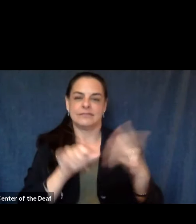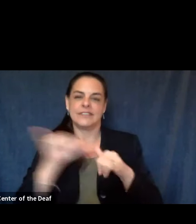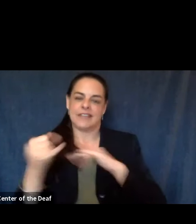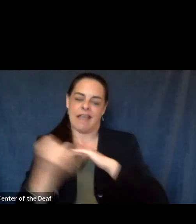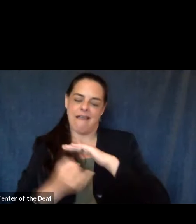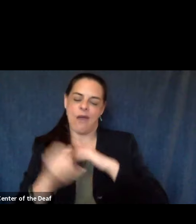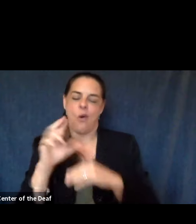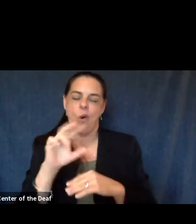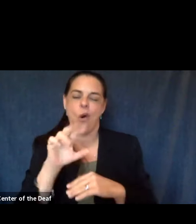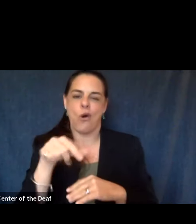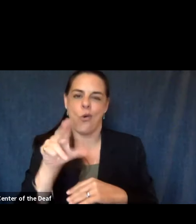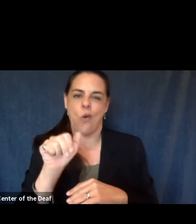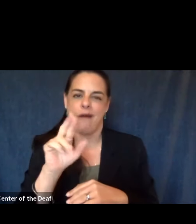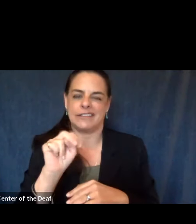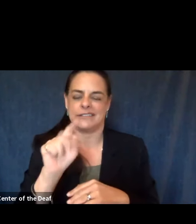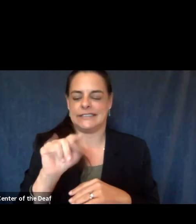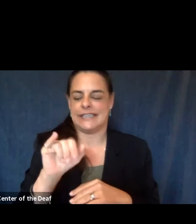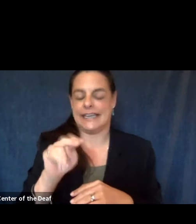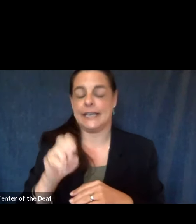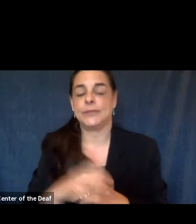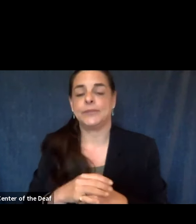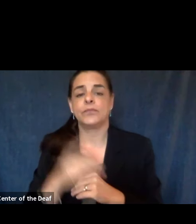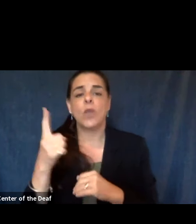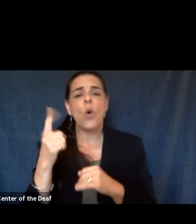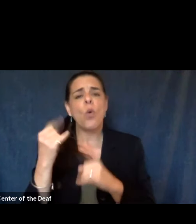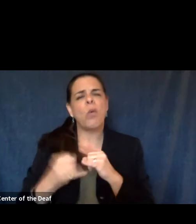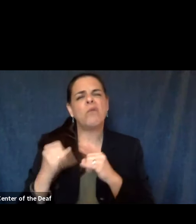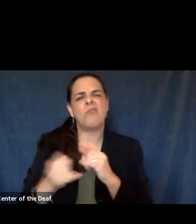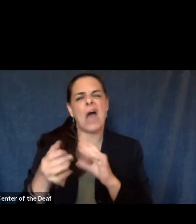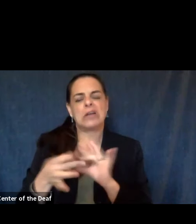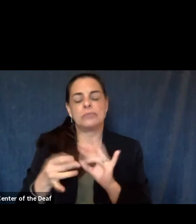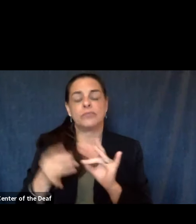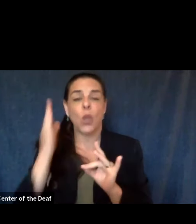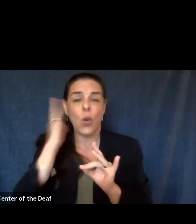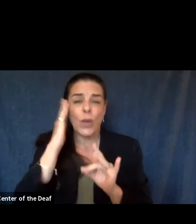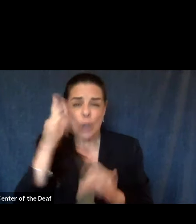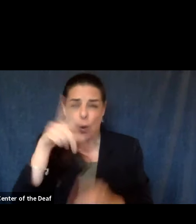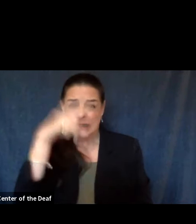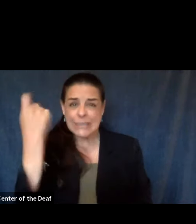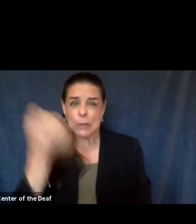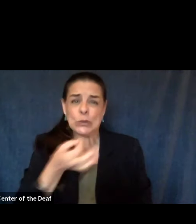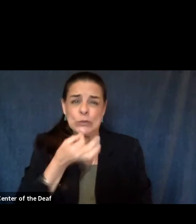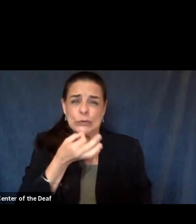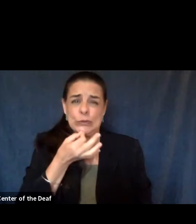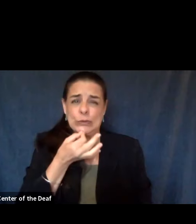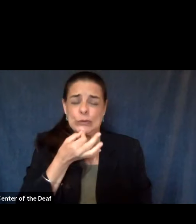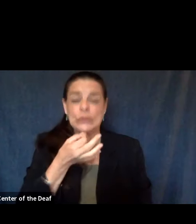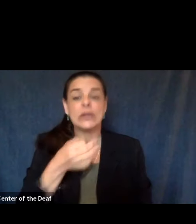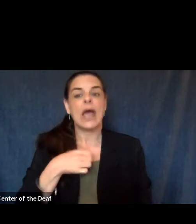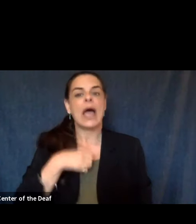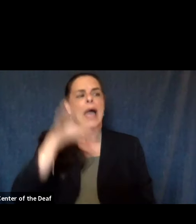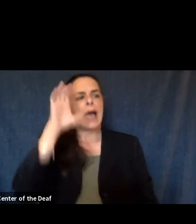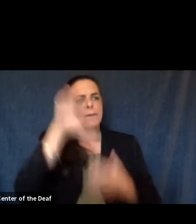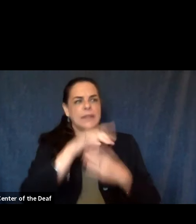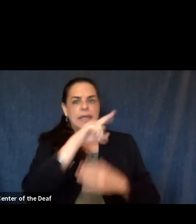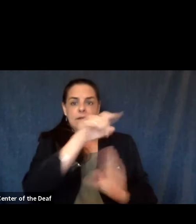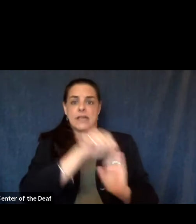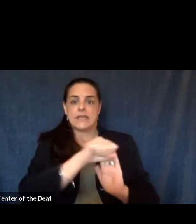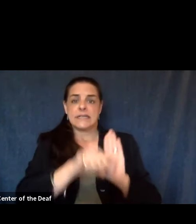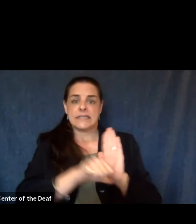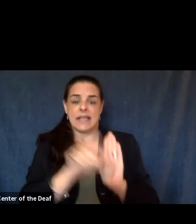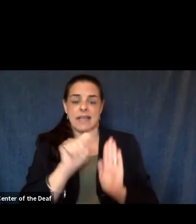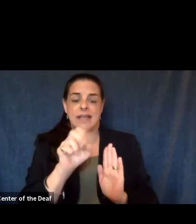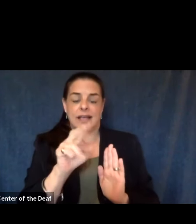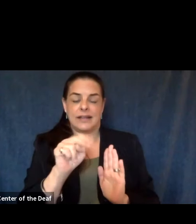And one final note, we know summer is upon us, and I believe the state is coming up with some guidance for